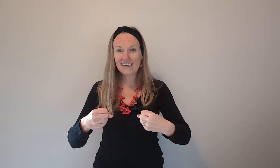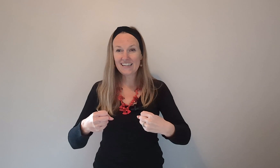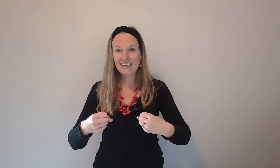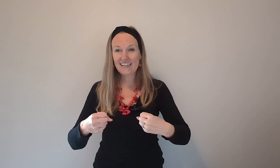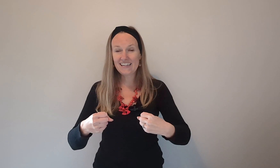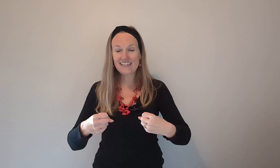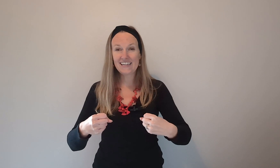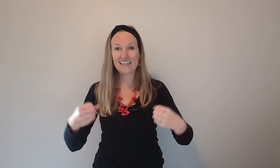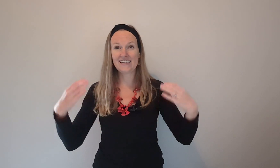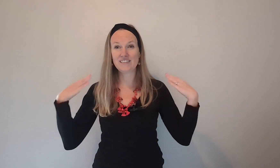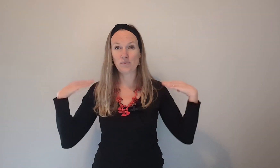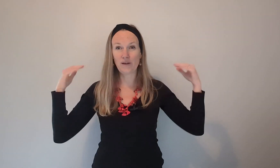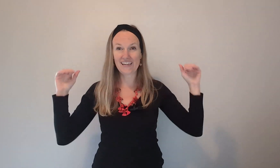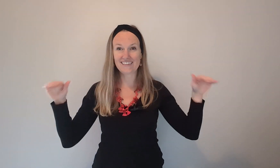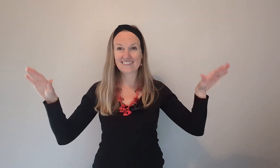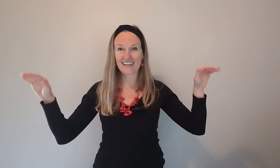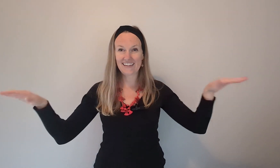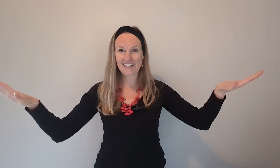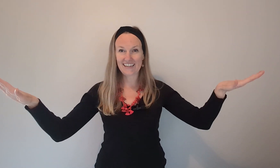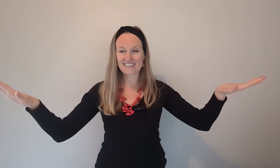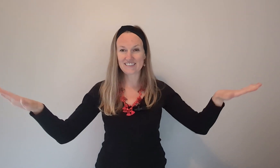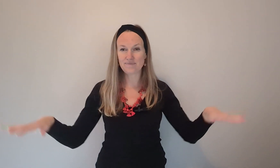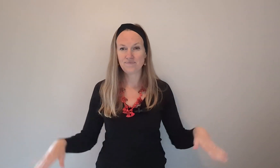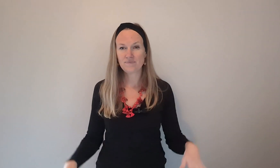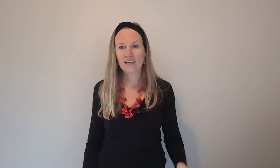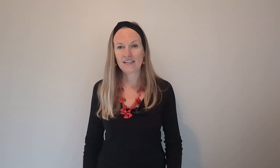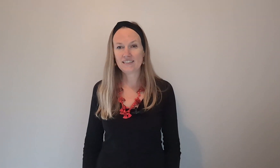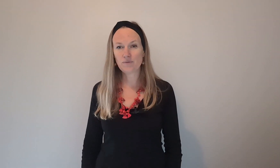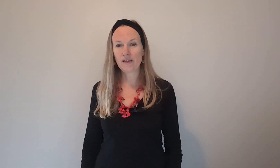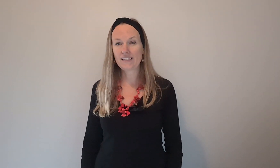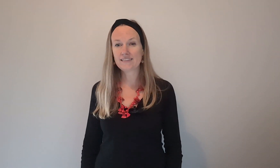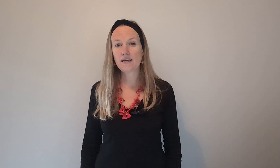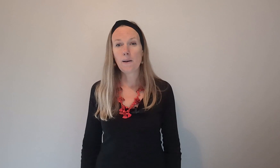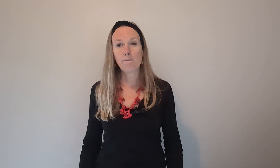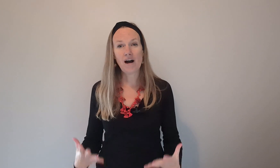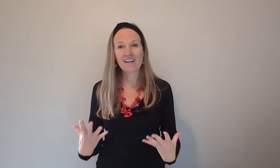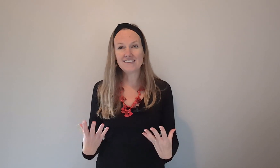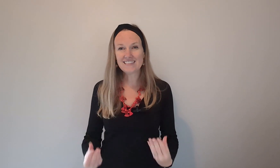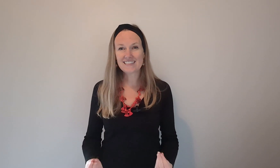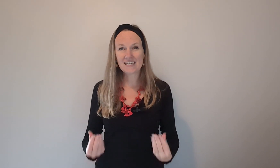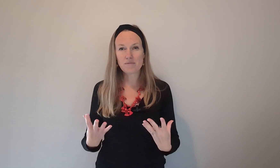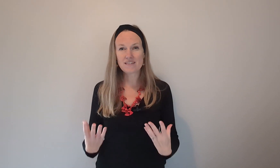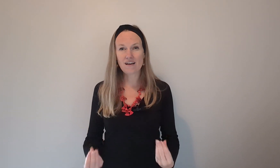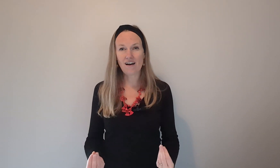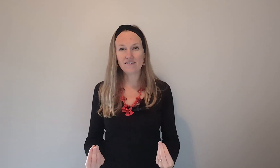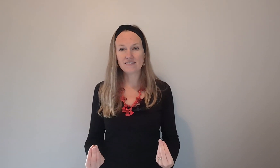Healing in his wings, okay, the angel in his wings. Mild is the same as soft,